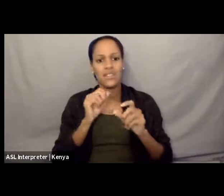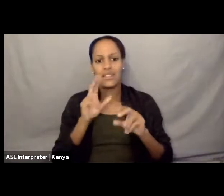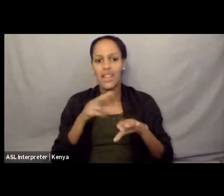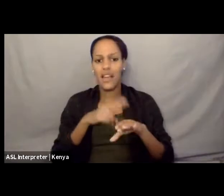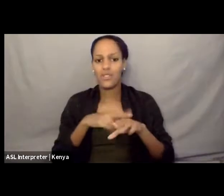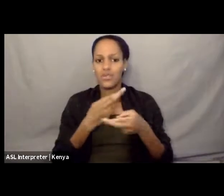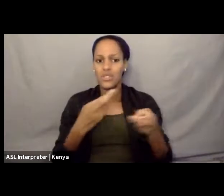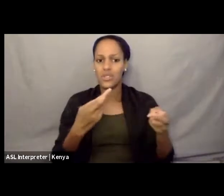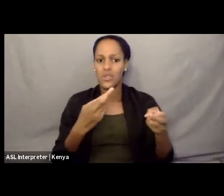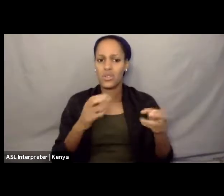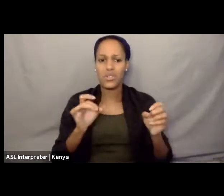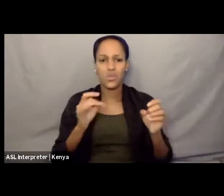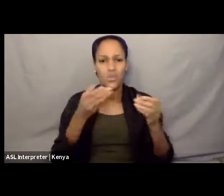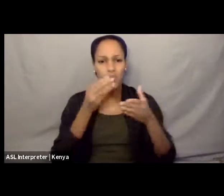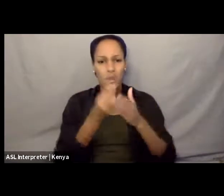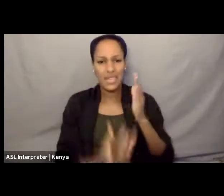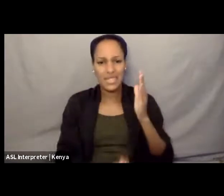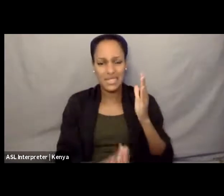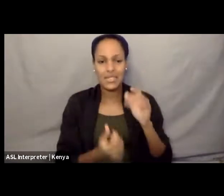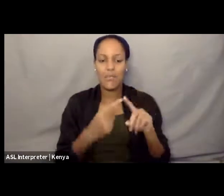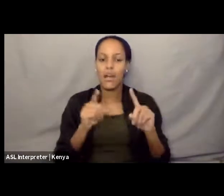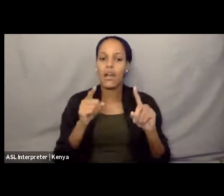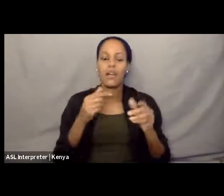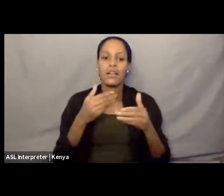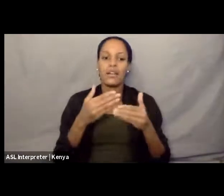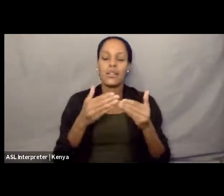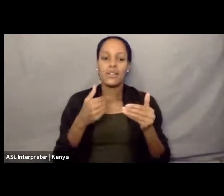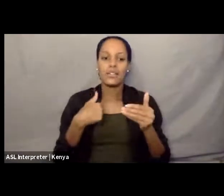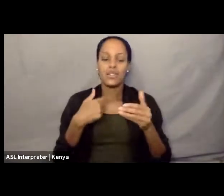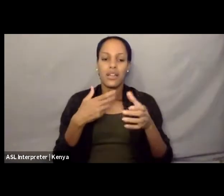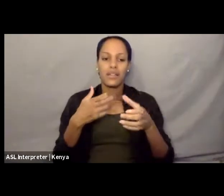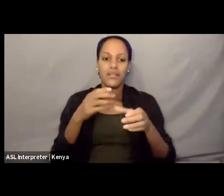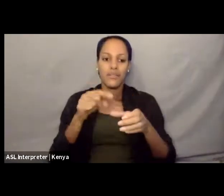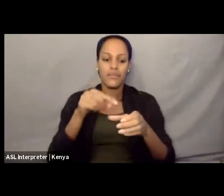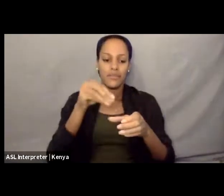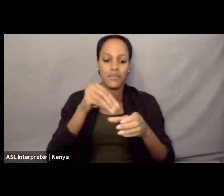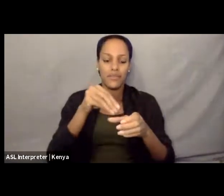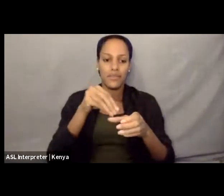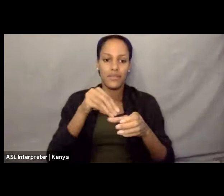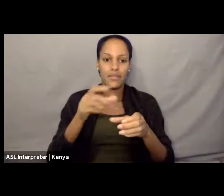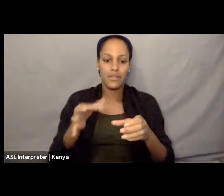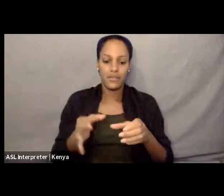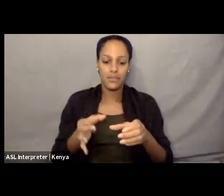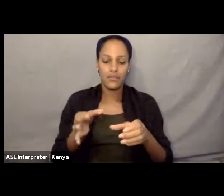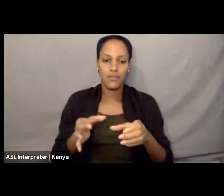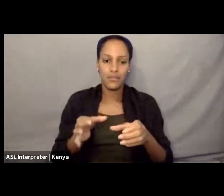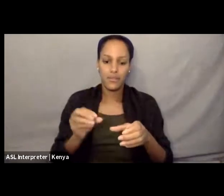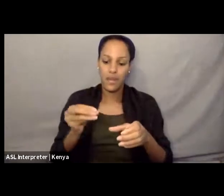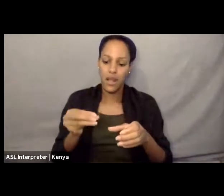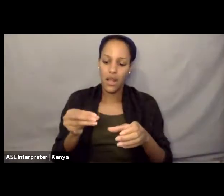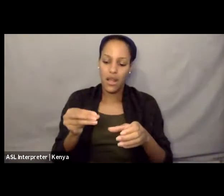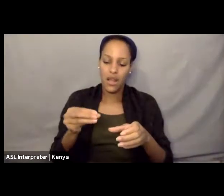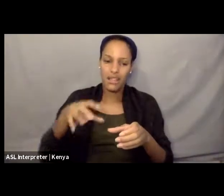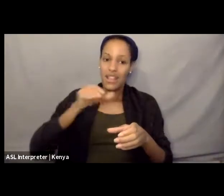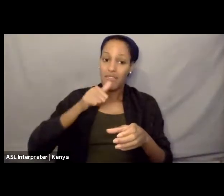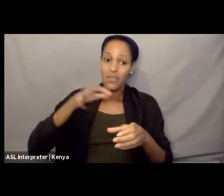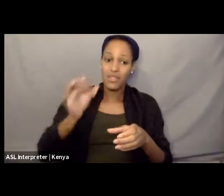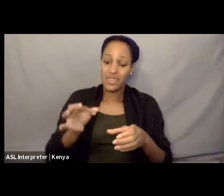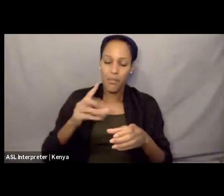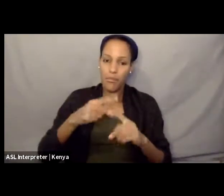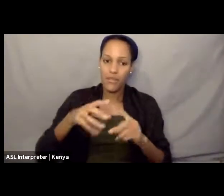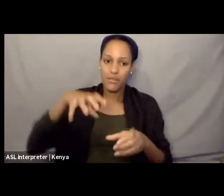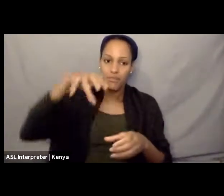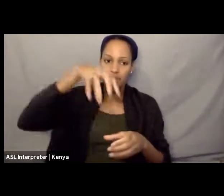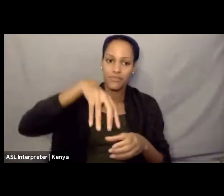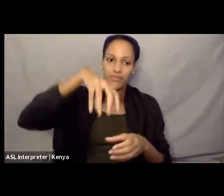evil. She just placed the demi-tasse, holding it not by the handle, but sort of clutching it from above, like the